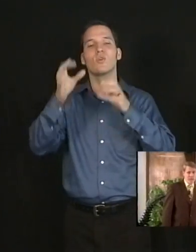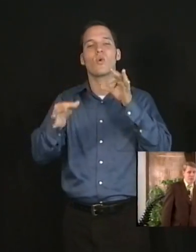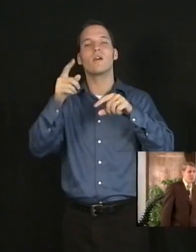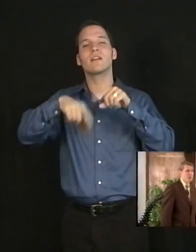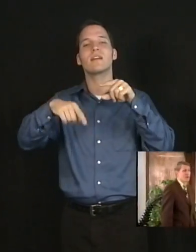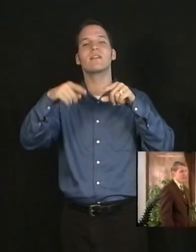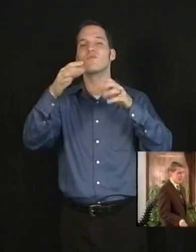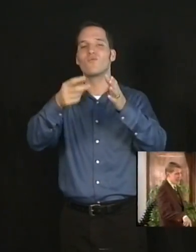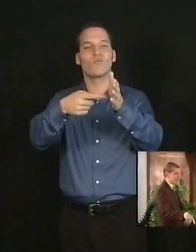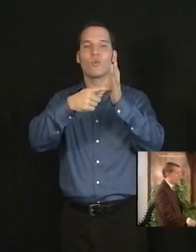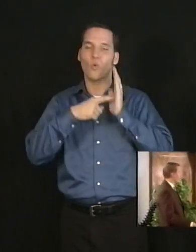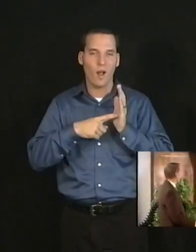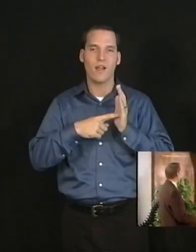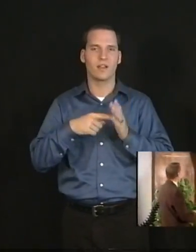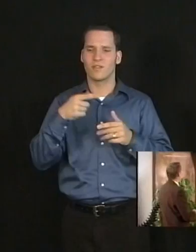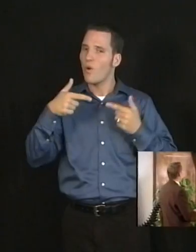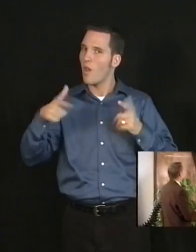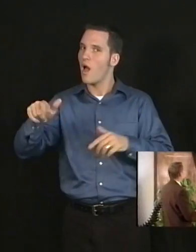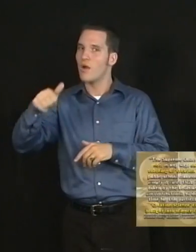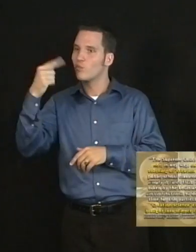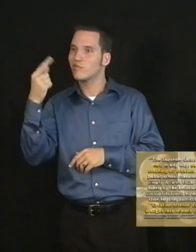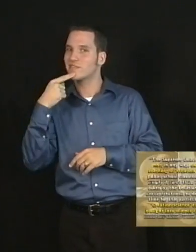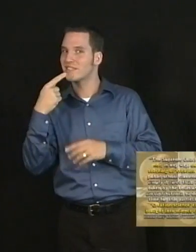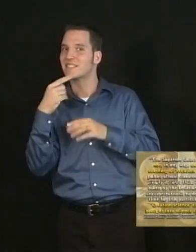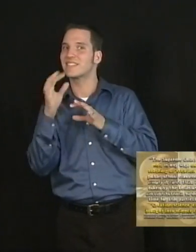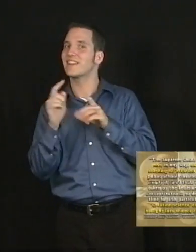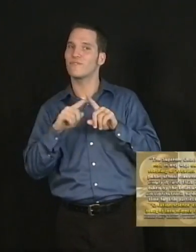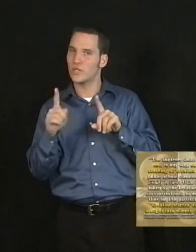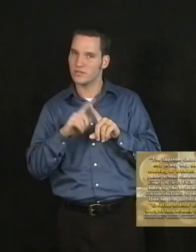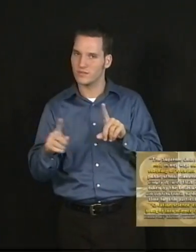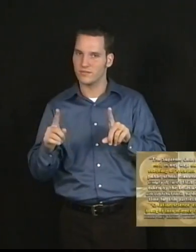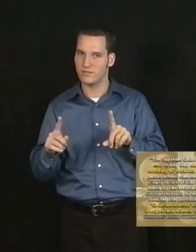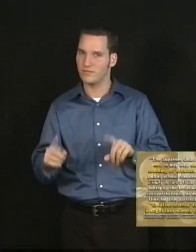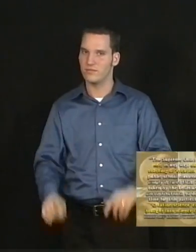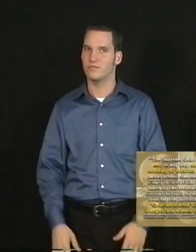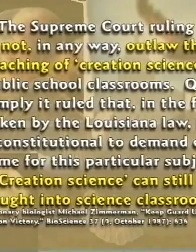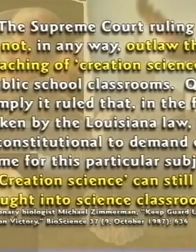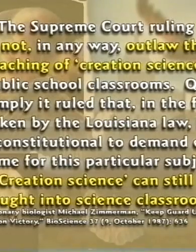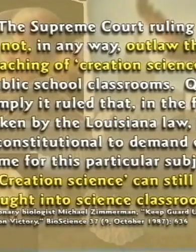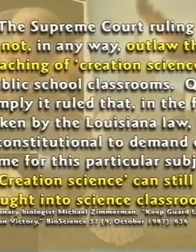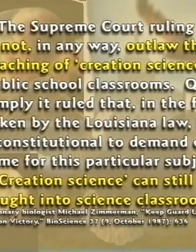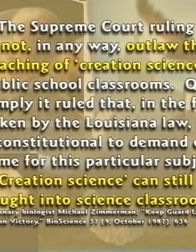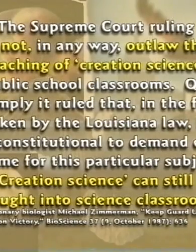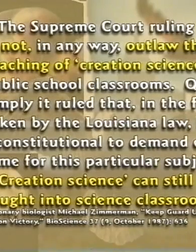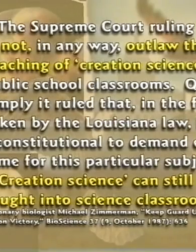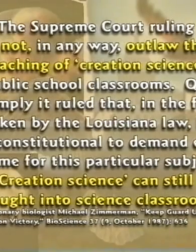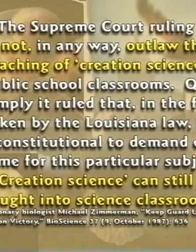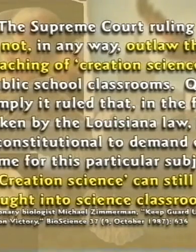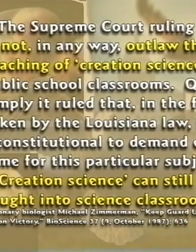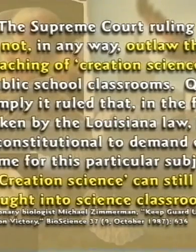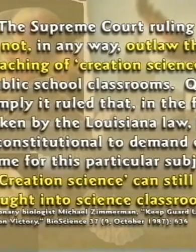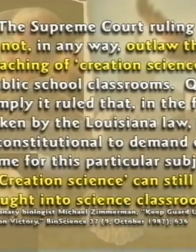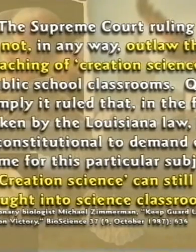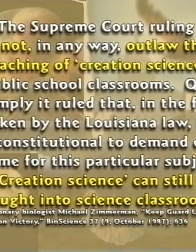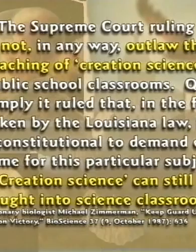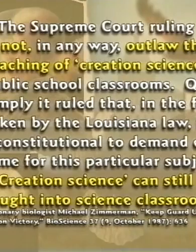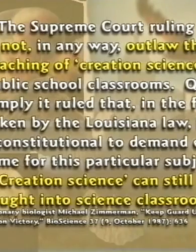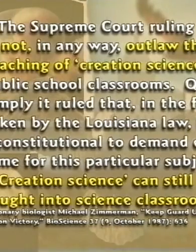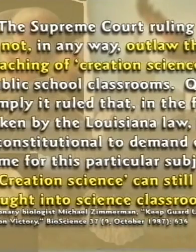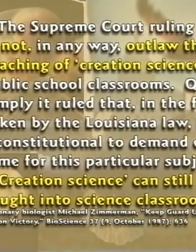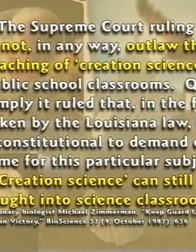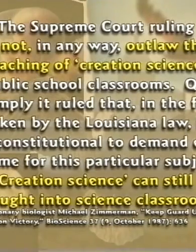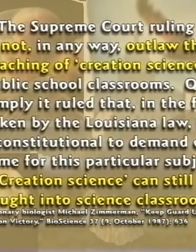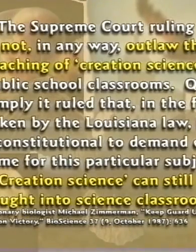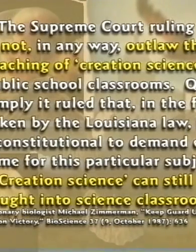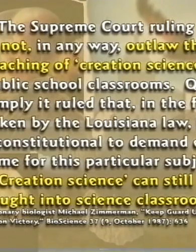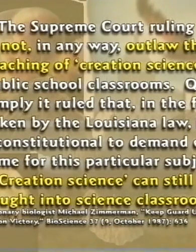you different. That's what the law, that's where it stands right now. Michael Zimmerman said, and he's an evolutionist, he said the Supreme Court ruling did not in any way outlaw the